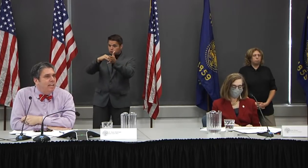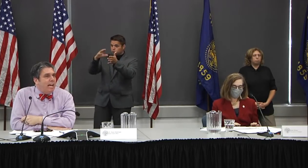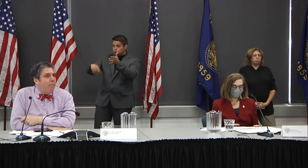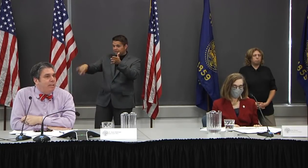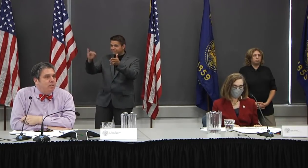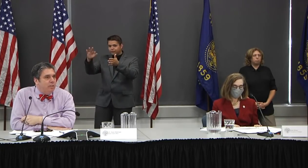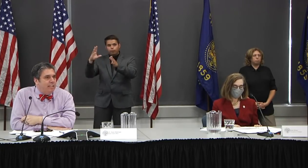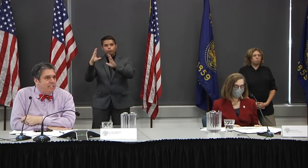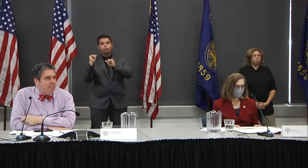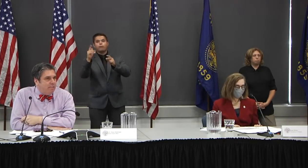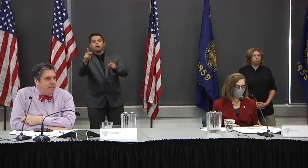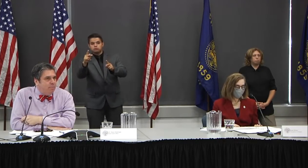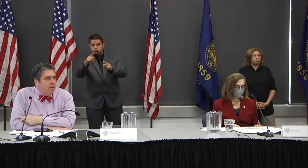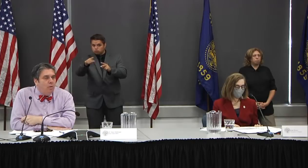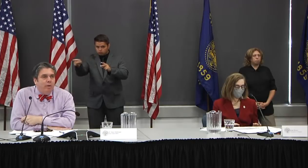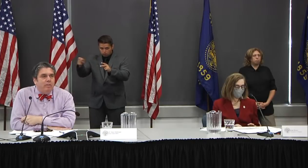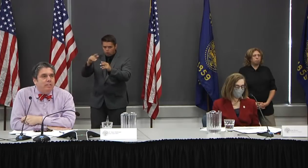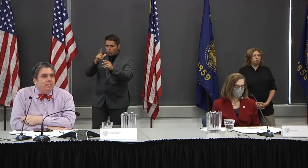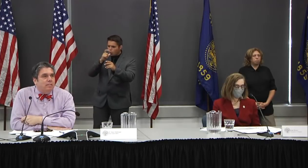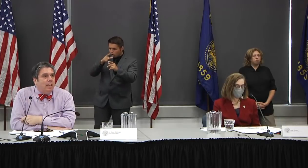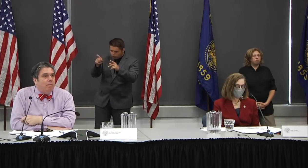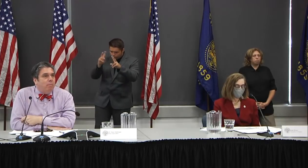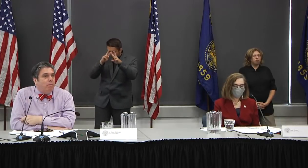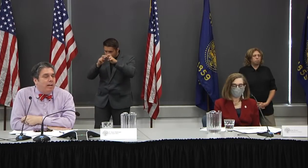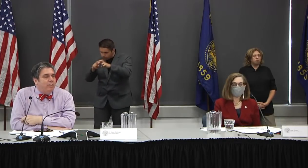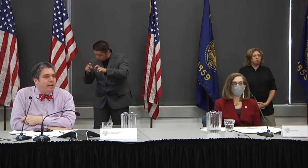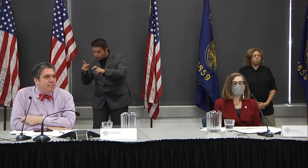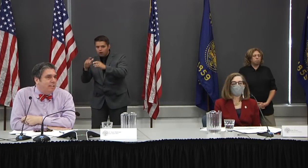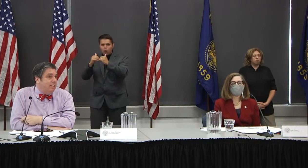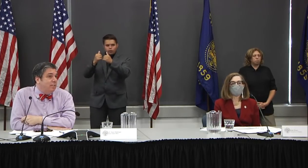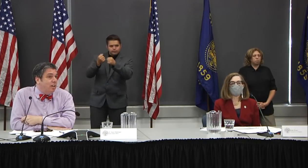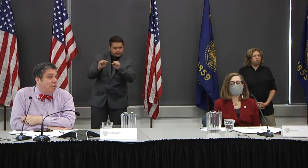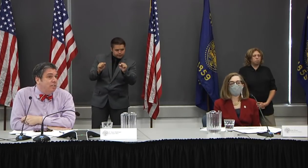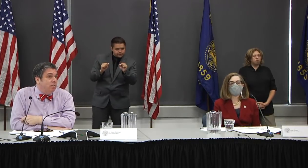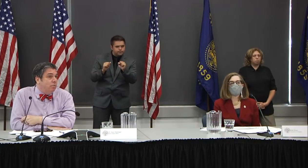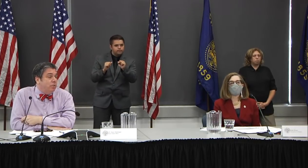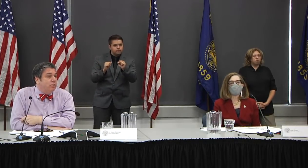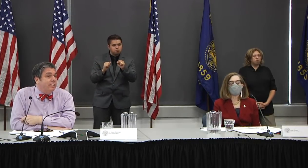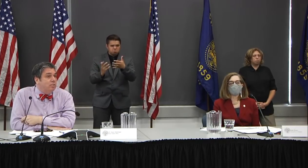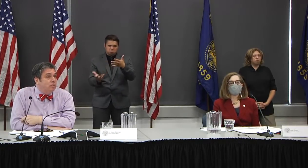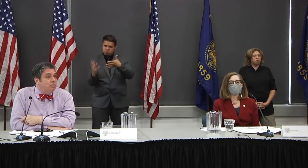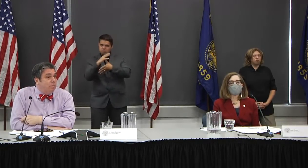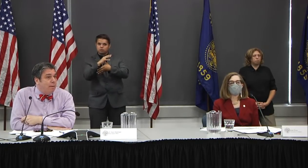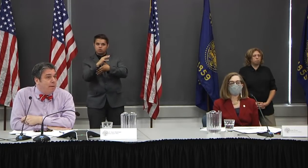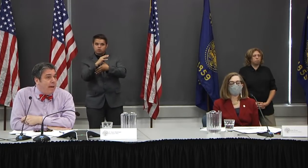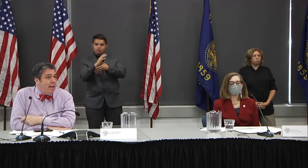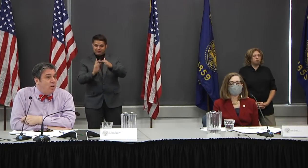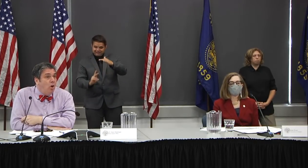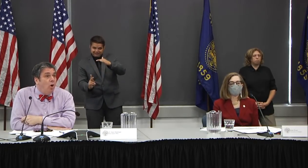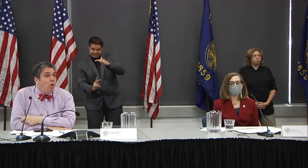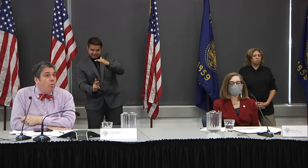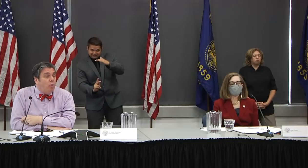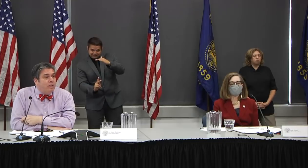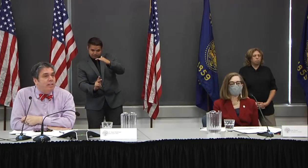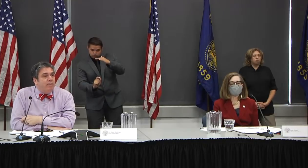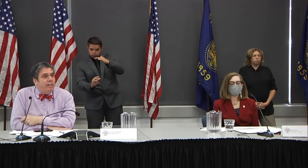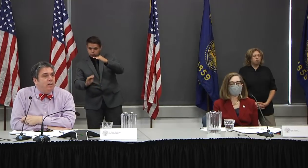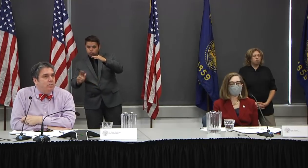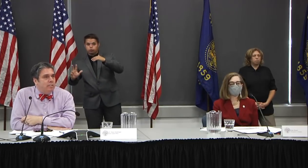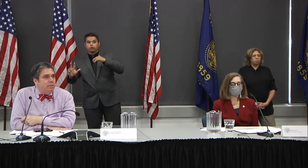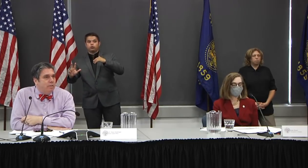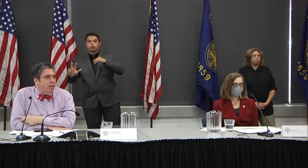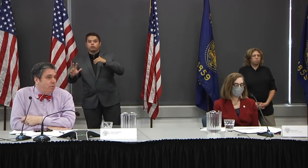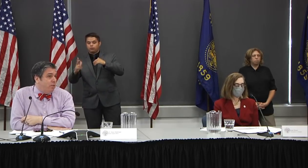instruction and how we could do that safely, whether it's prioritizing kindergarten through third grade students from coming back, or working